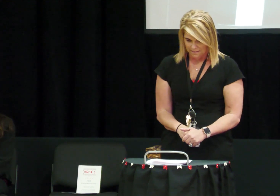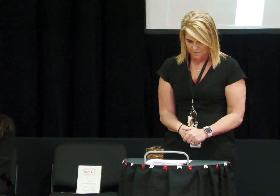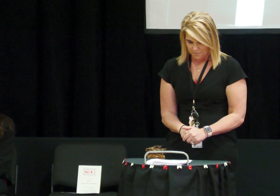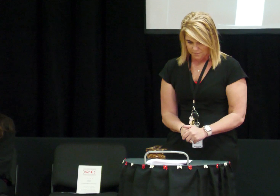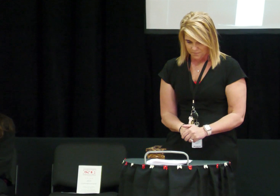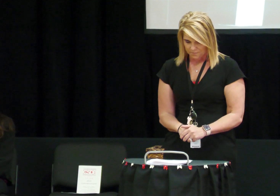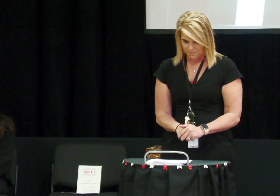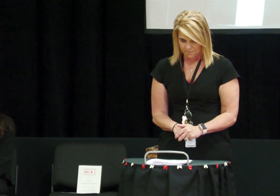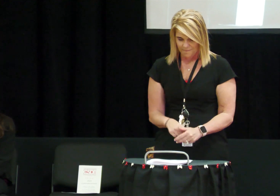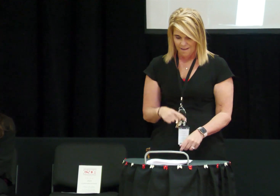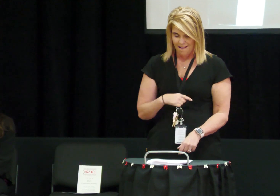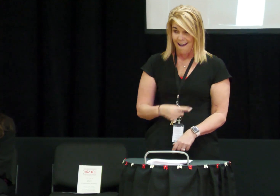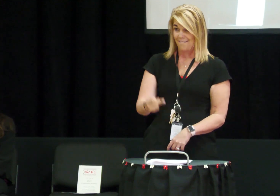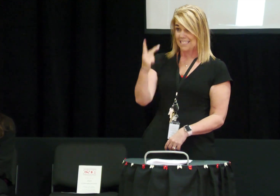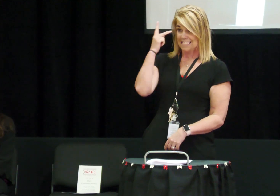your uniqueness. It's simply amazing.